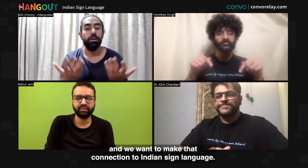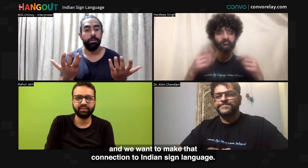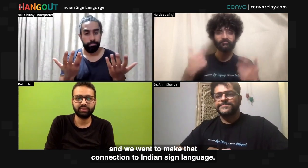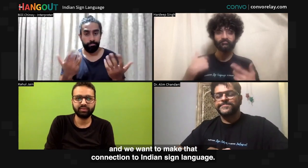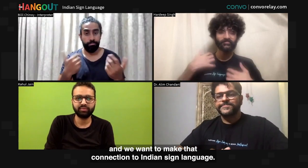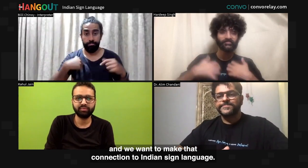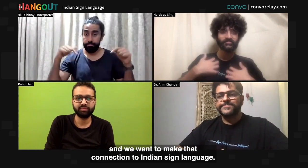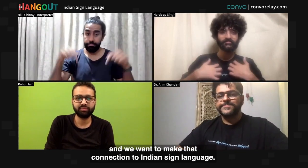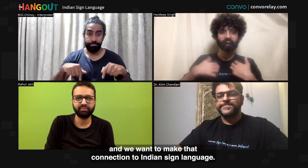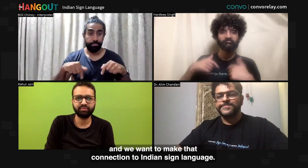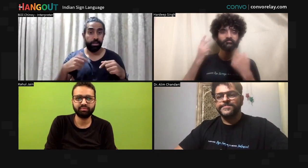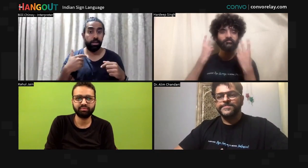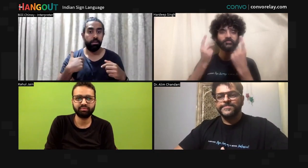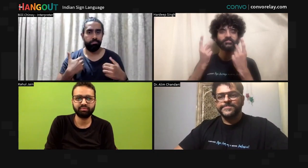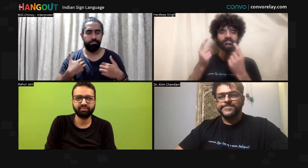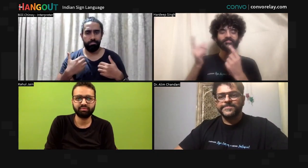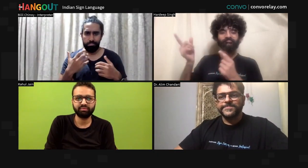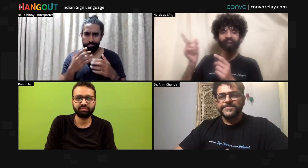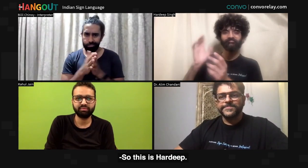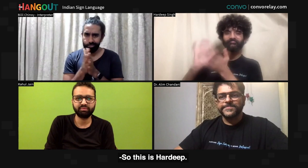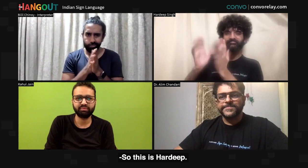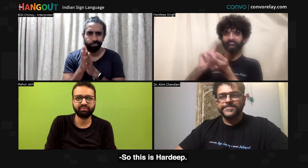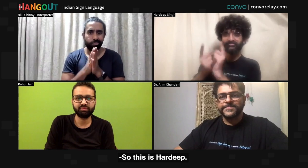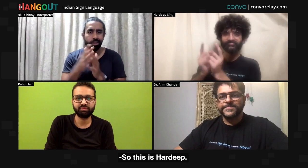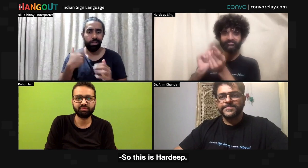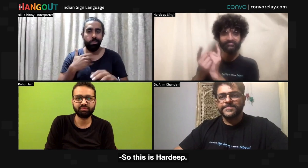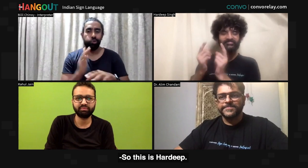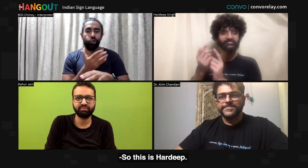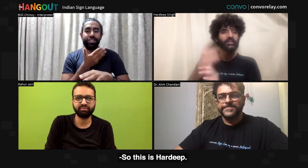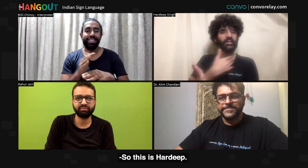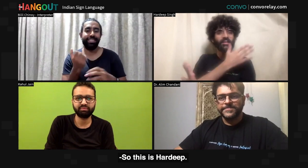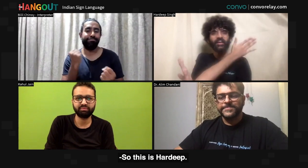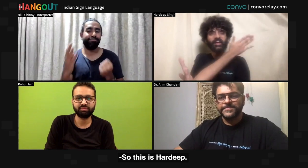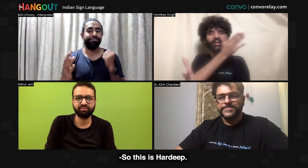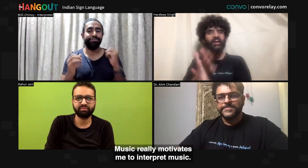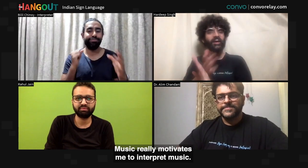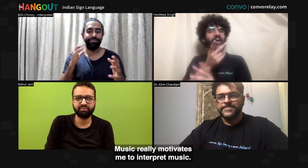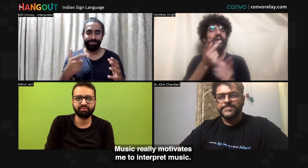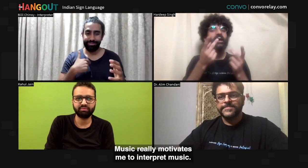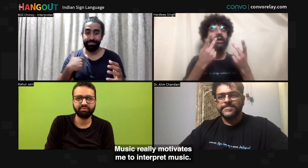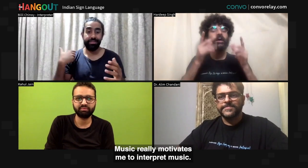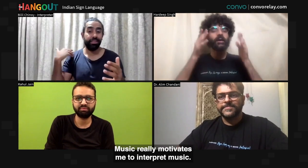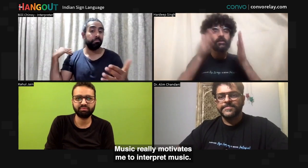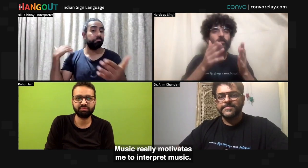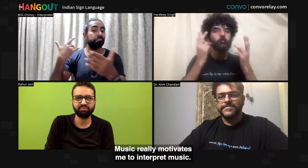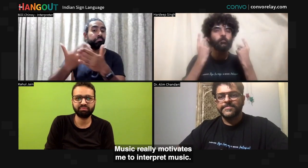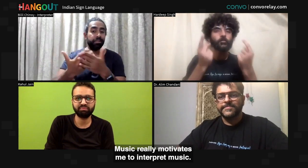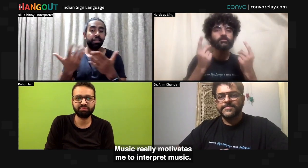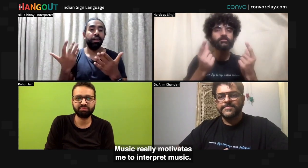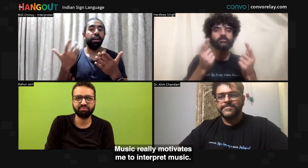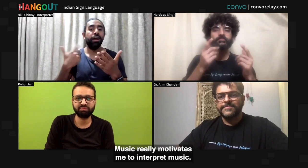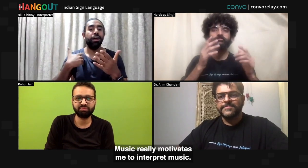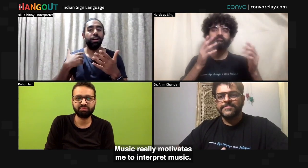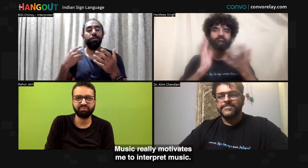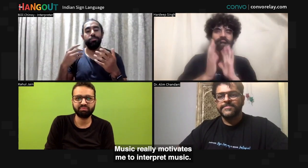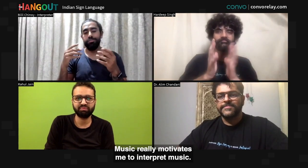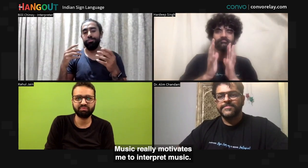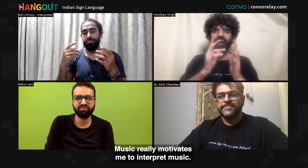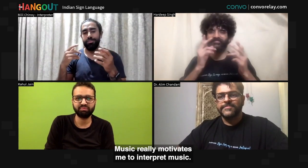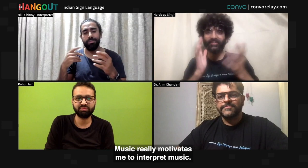Indian sign language. So this is already, um, uh, I'm really motivated. Music really motivates me and to, to,